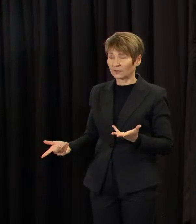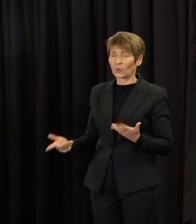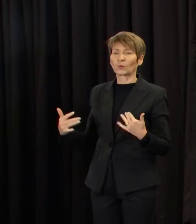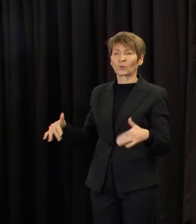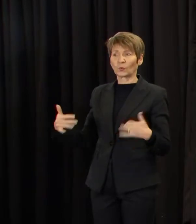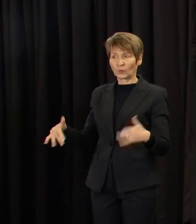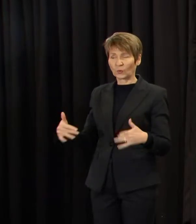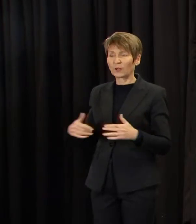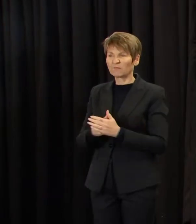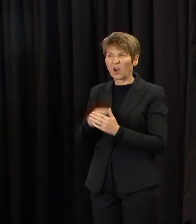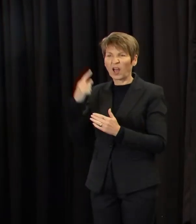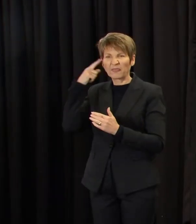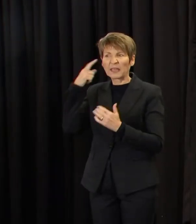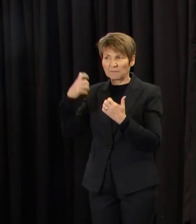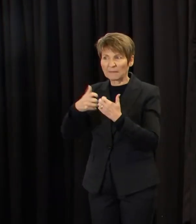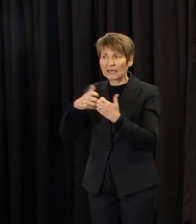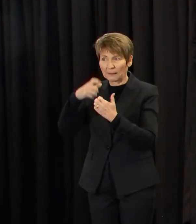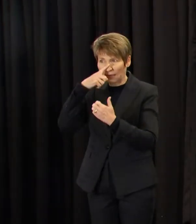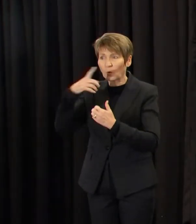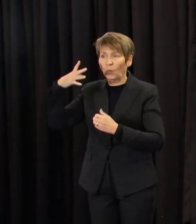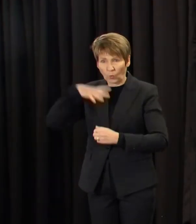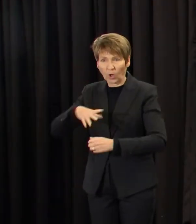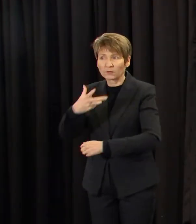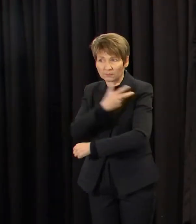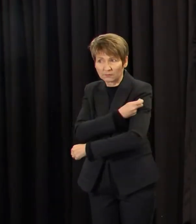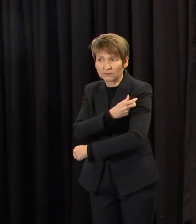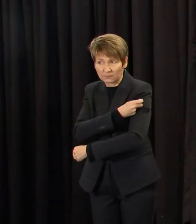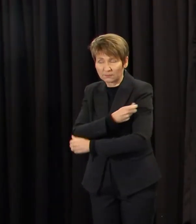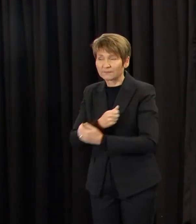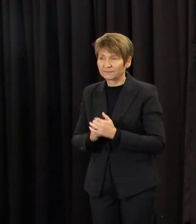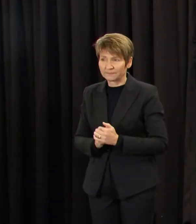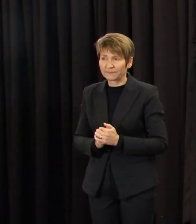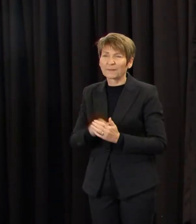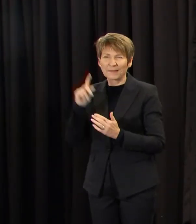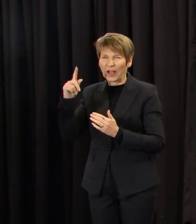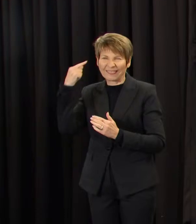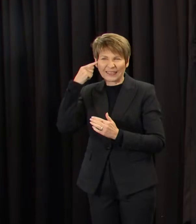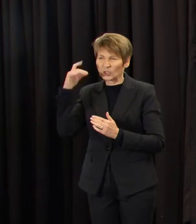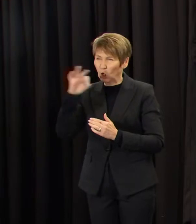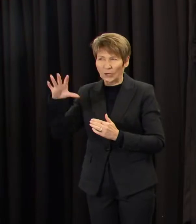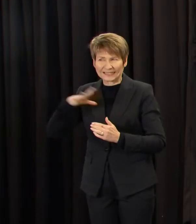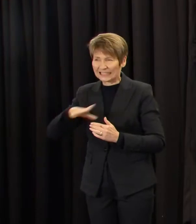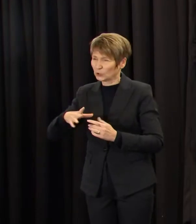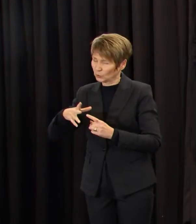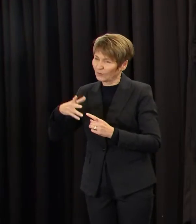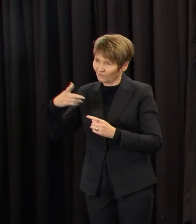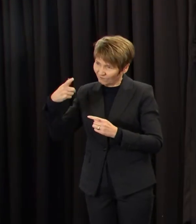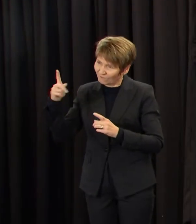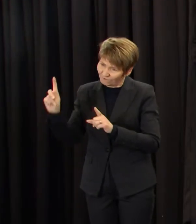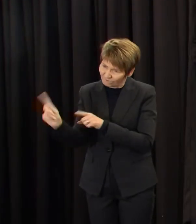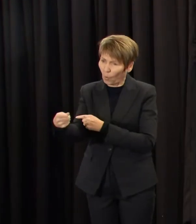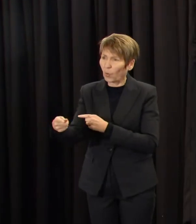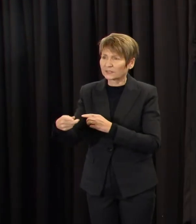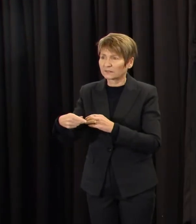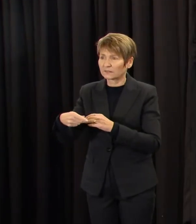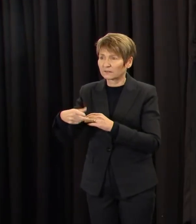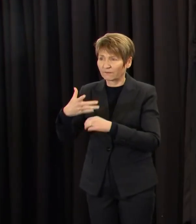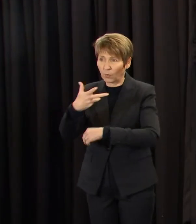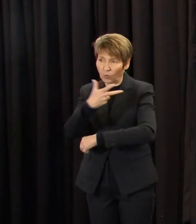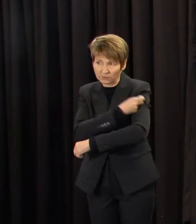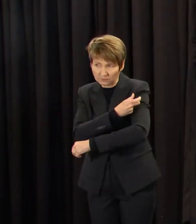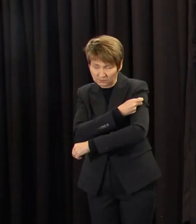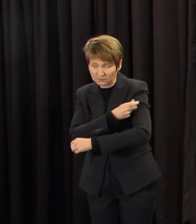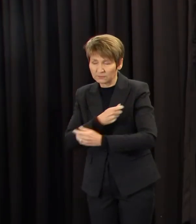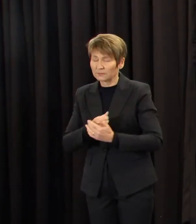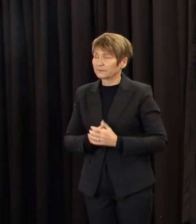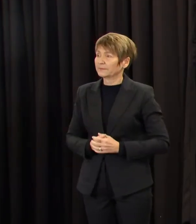some, and aged care is obviously one of those. Can I ask Jerome a question? Any more for me, guys? I have just one more. Sorry. Sure.